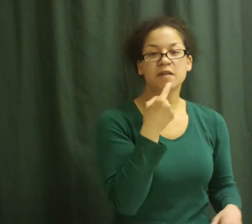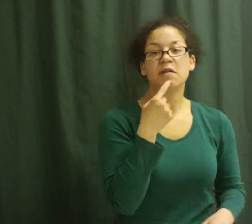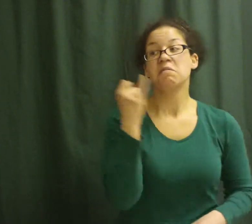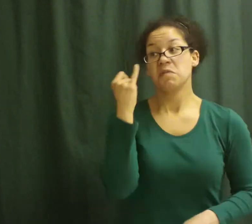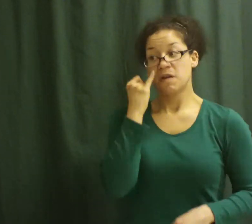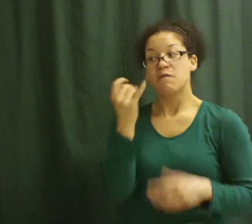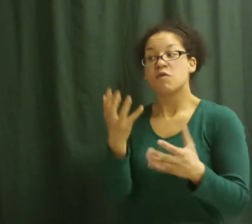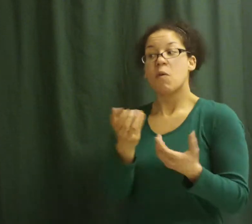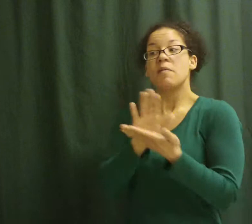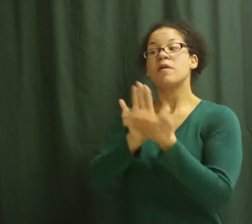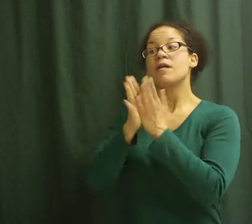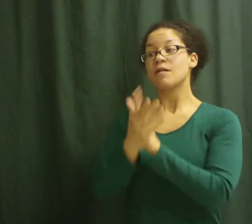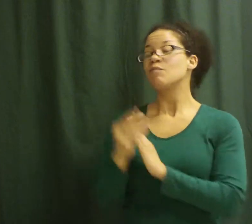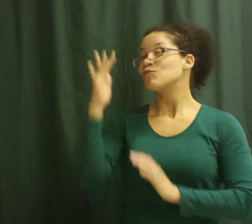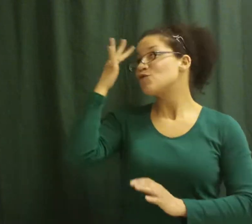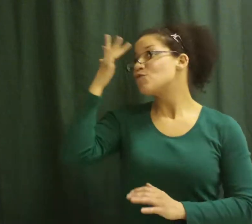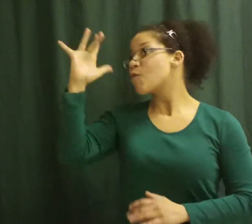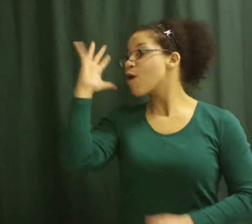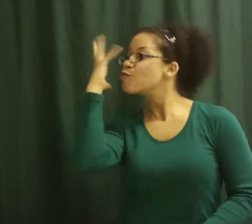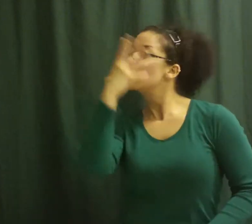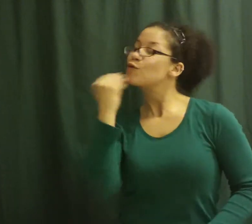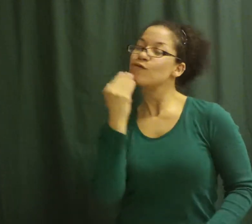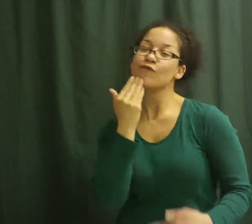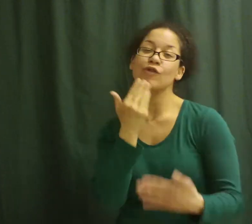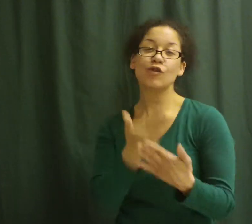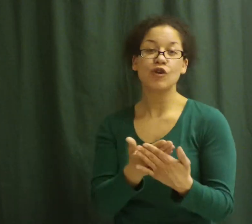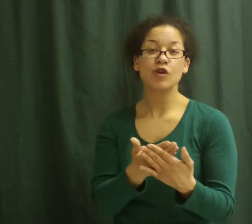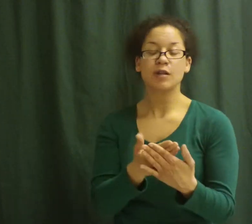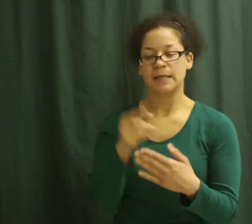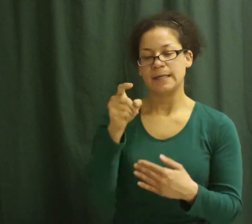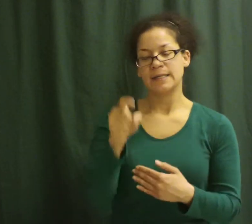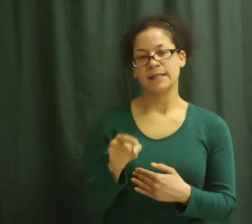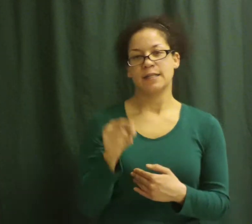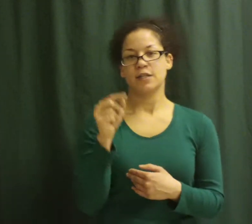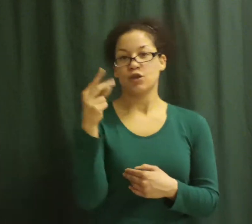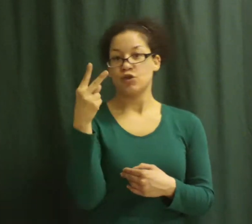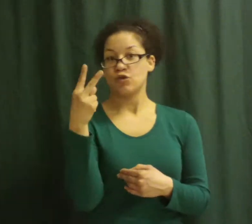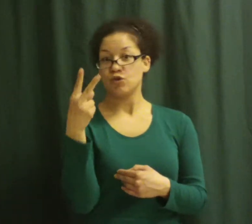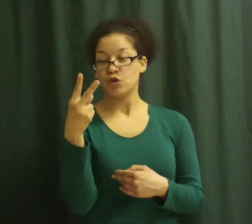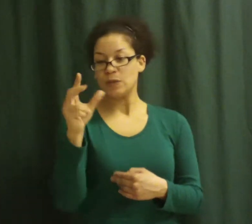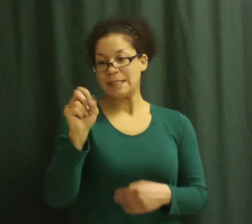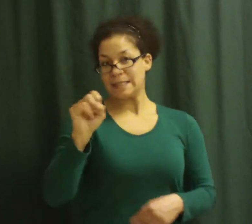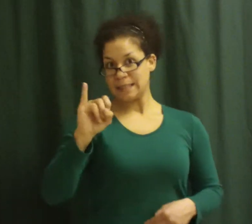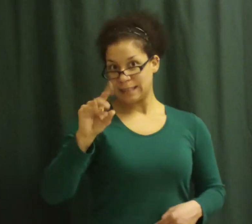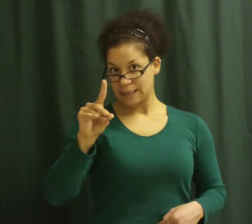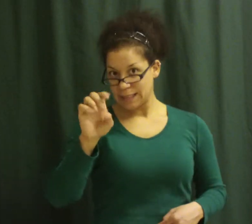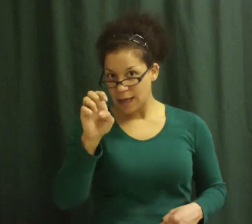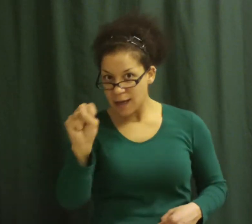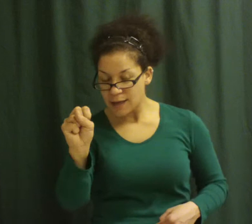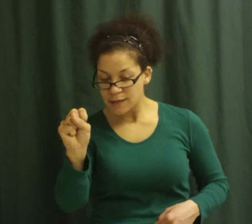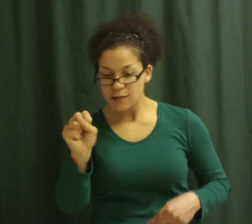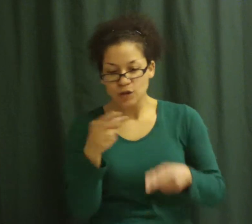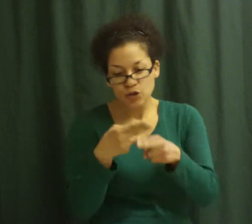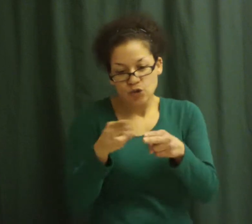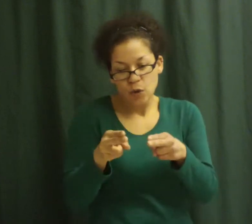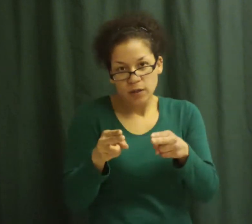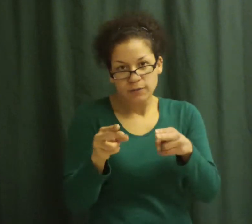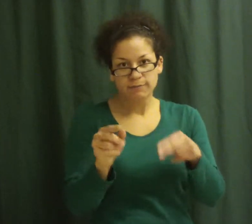you must have 2 short sides exactly the same, and you must have 2 long